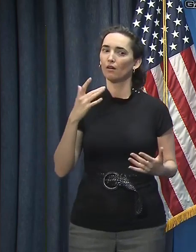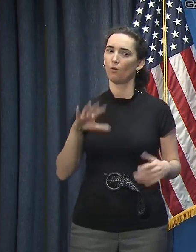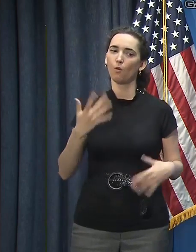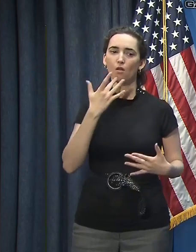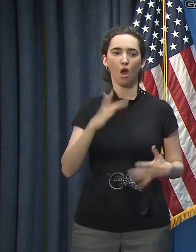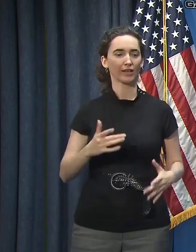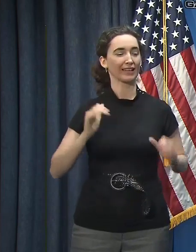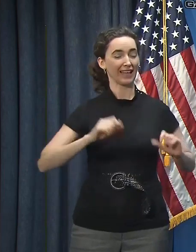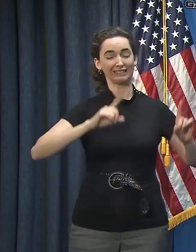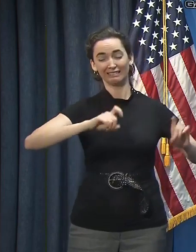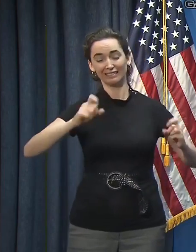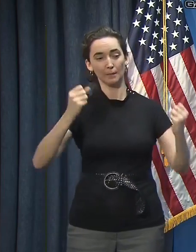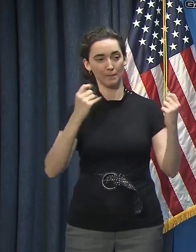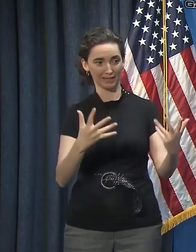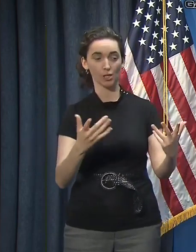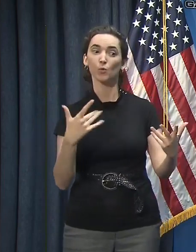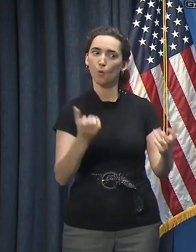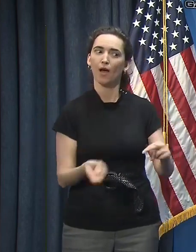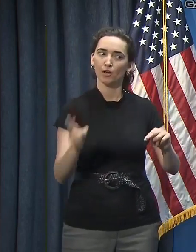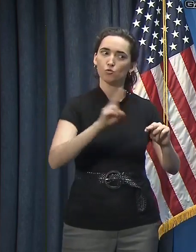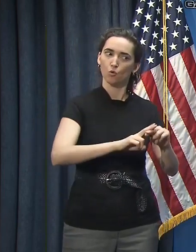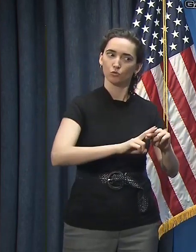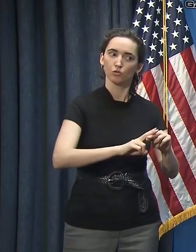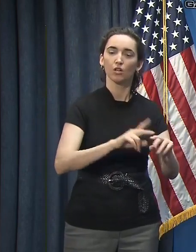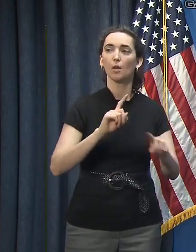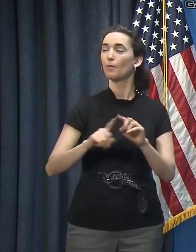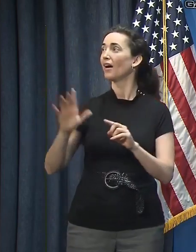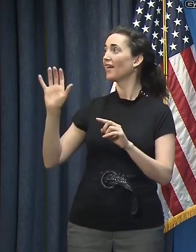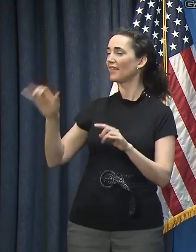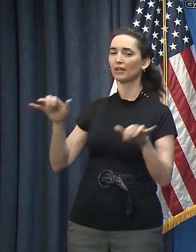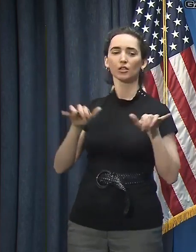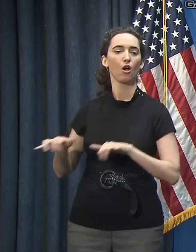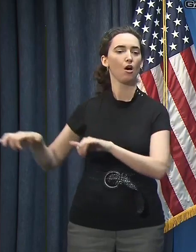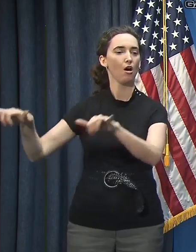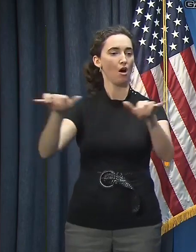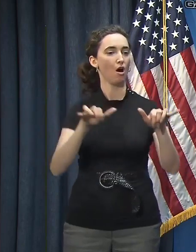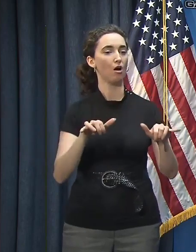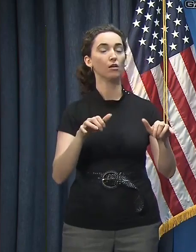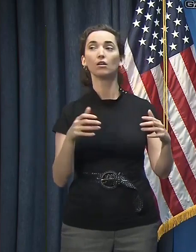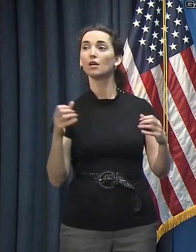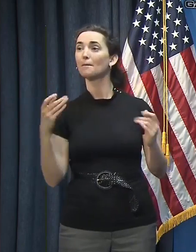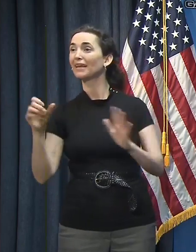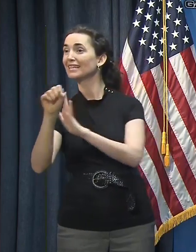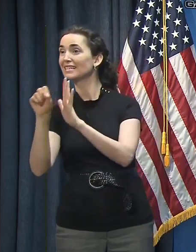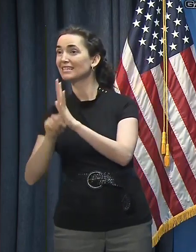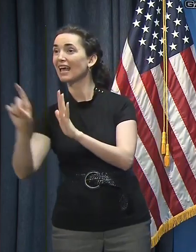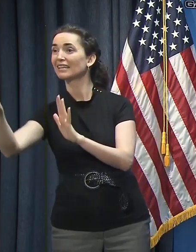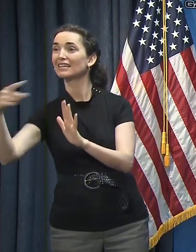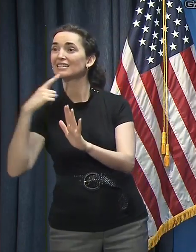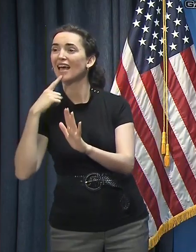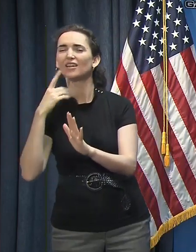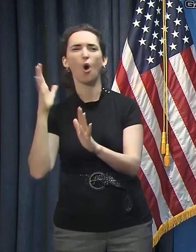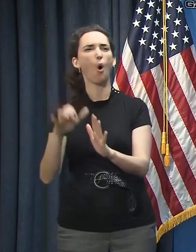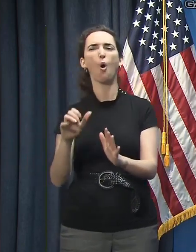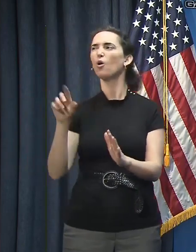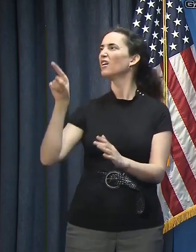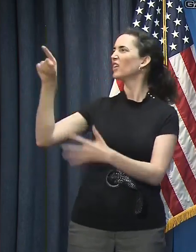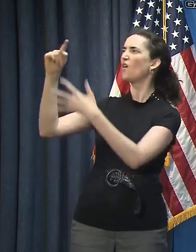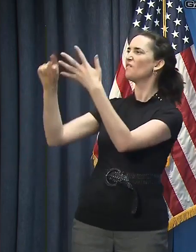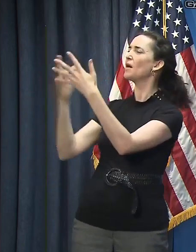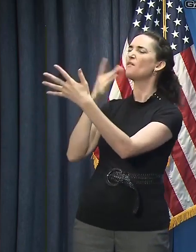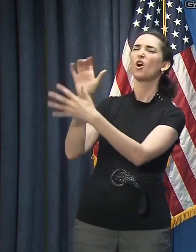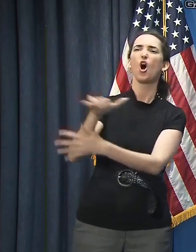put us in a better place. But I think those are the core measures. And I think when you look across states, there's not too many states that are saying we want to look at something different. I mean, it's just